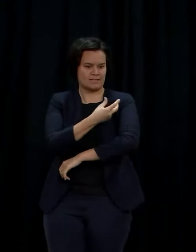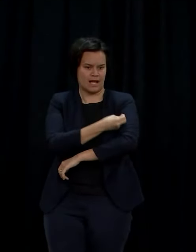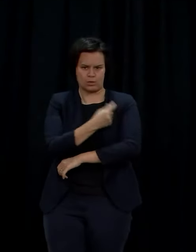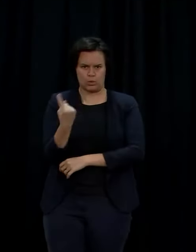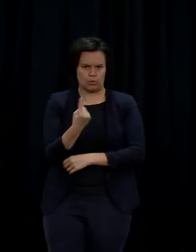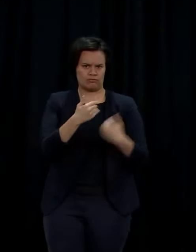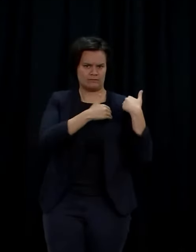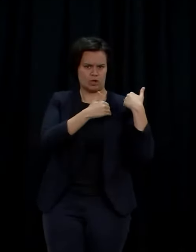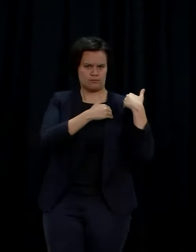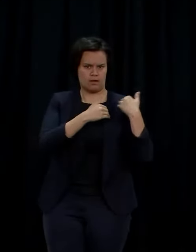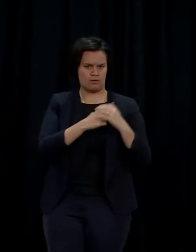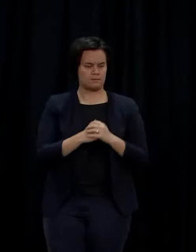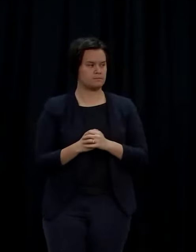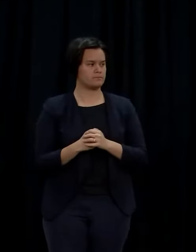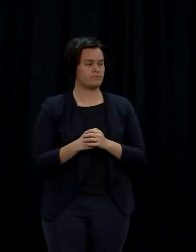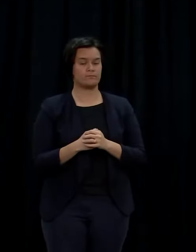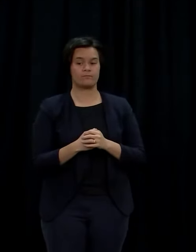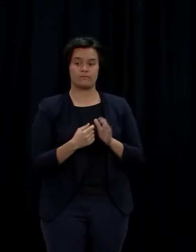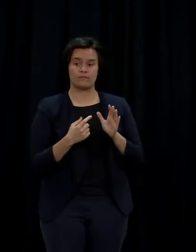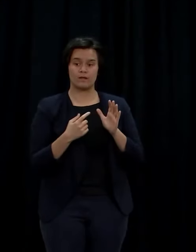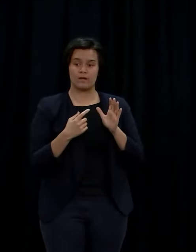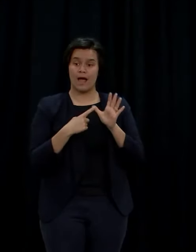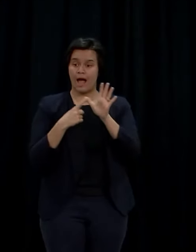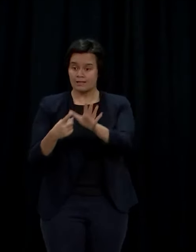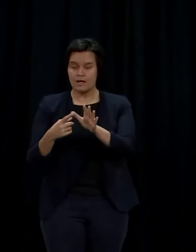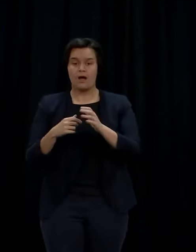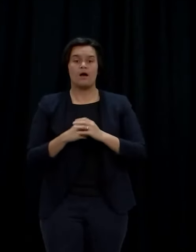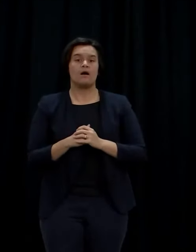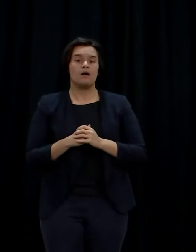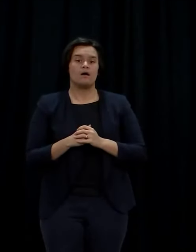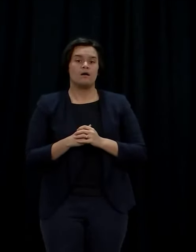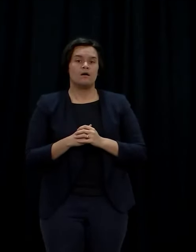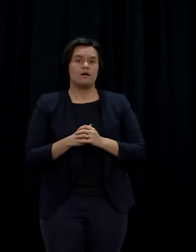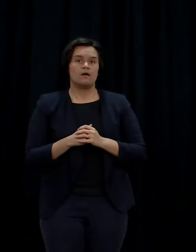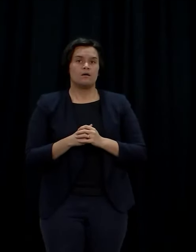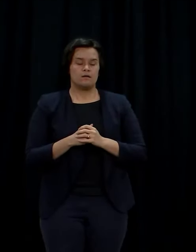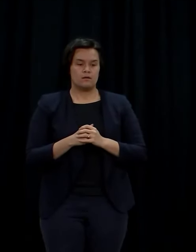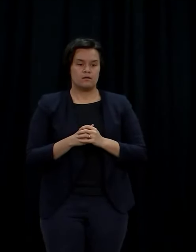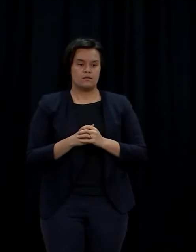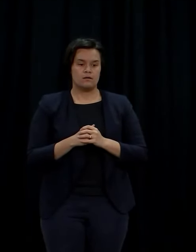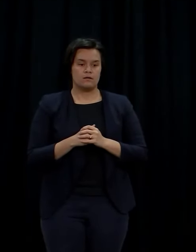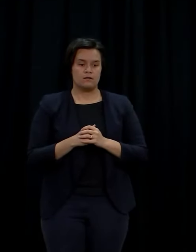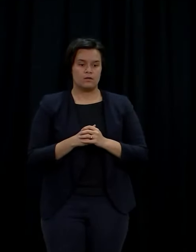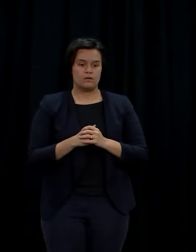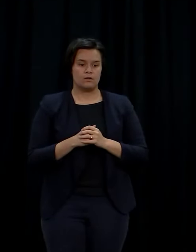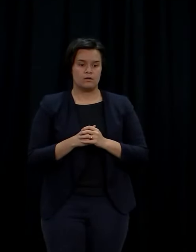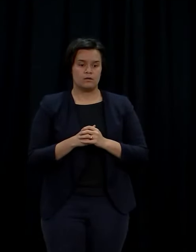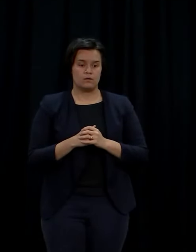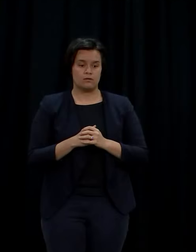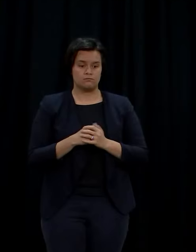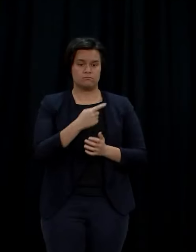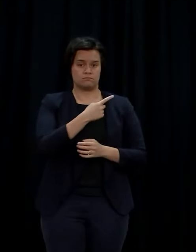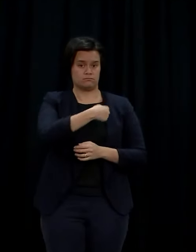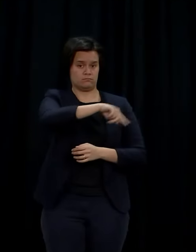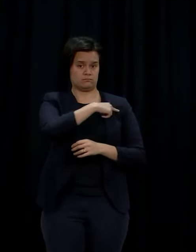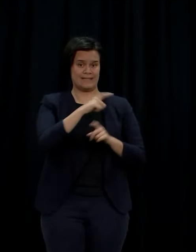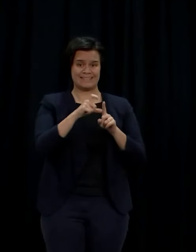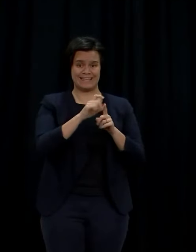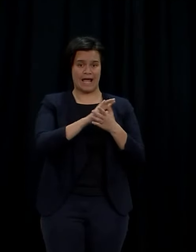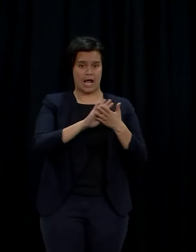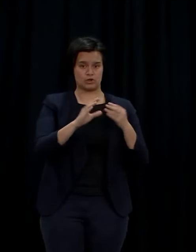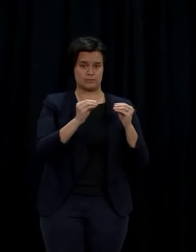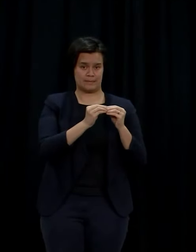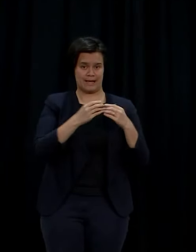DHBs worked very hard with rest homes or aged residential care facilities to ensure that every one of them